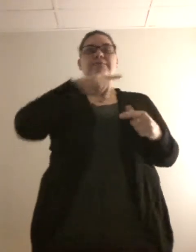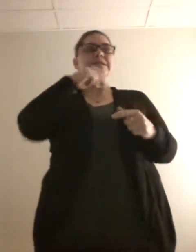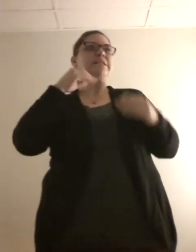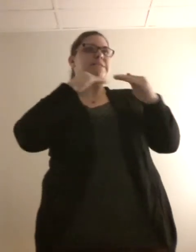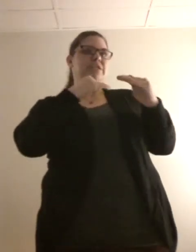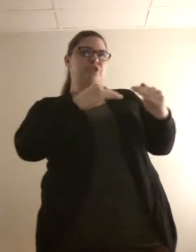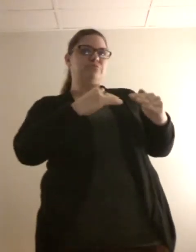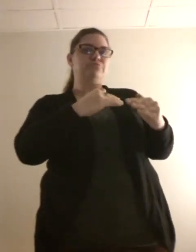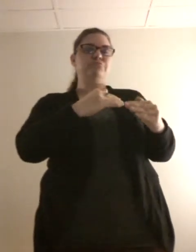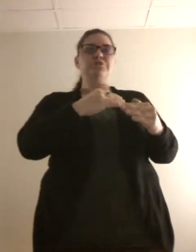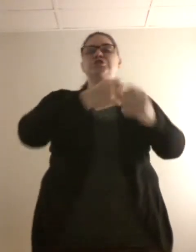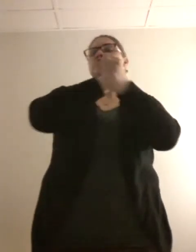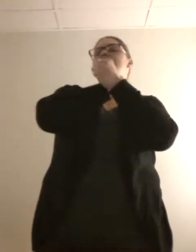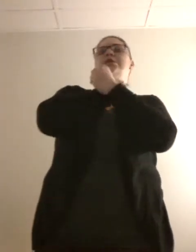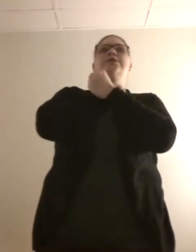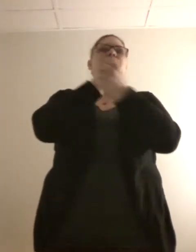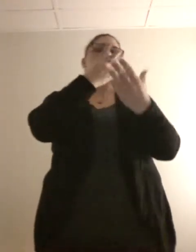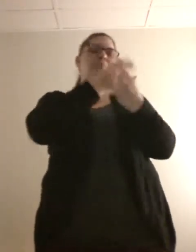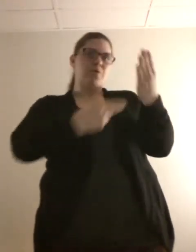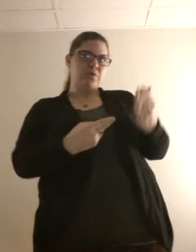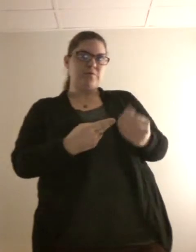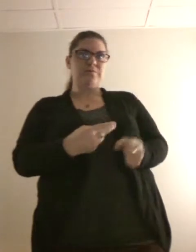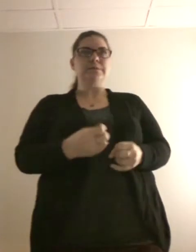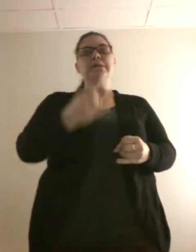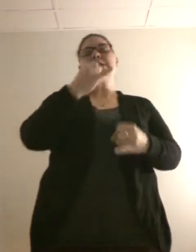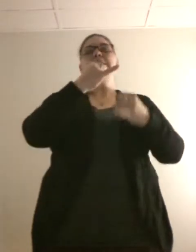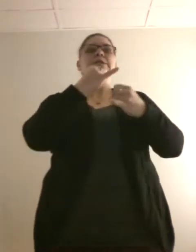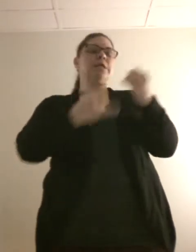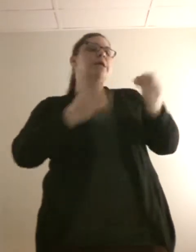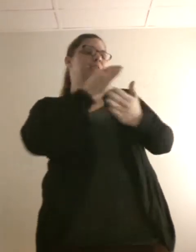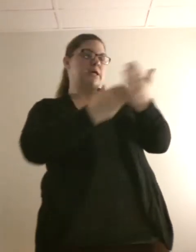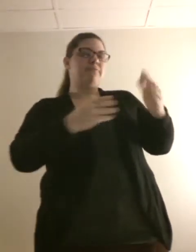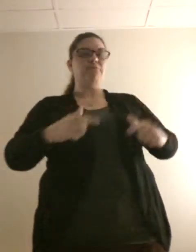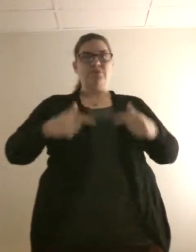both. She lived the last half of her life in New Mexico, though. Let me show you a picture of her.